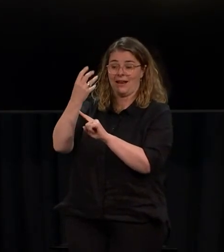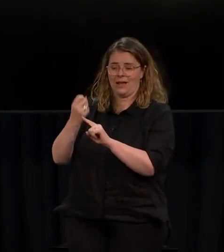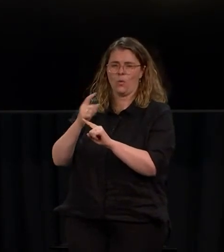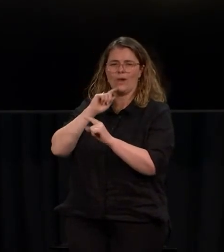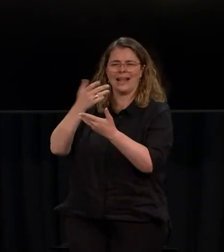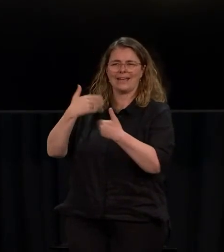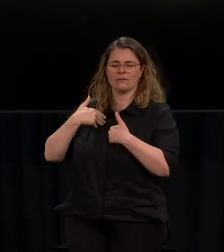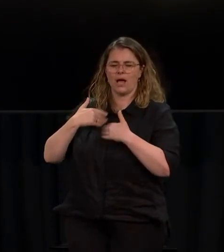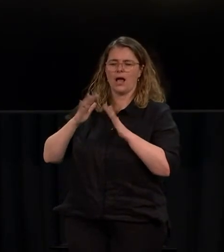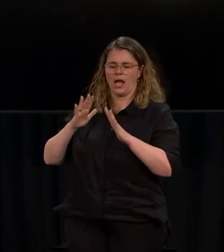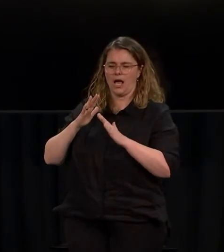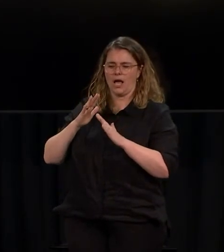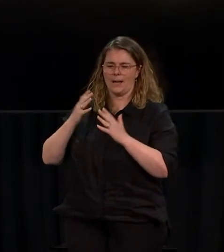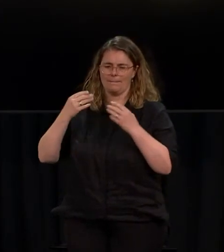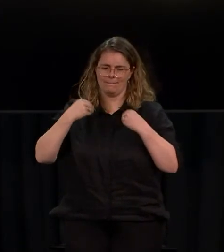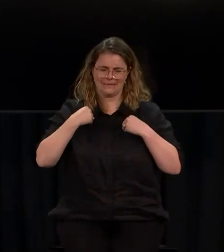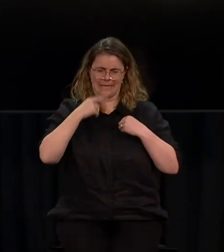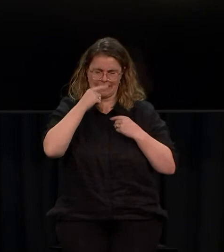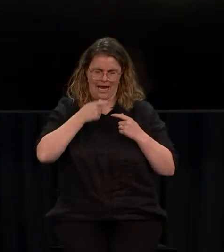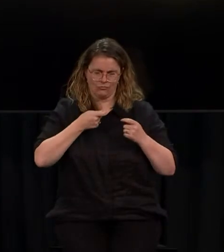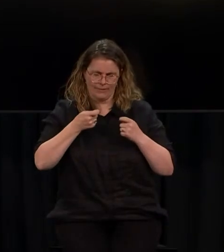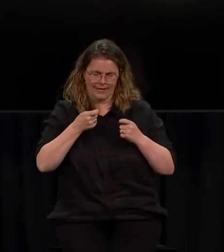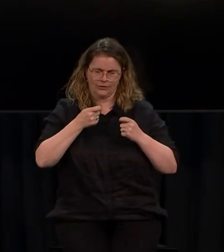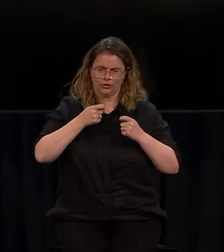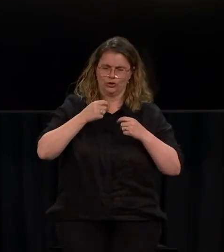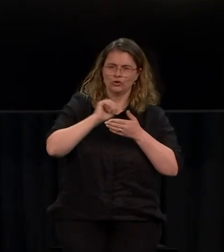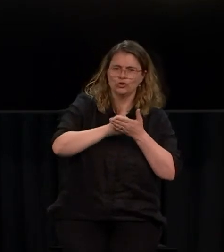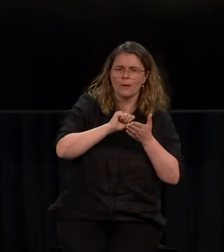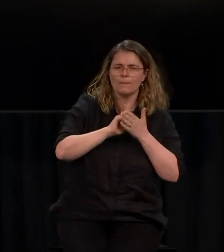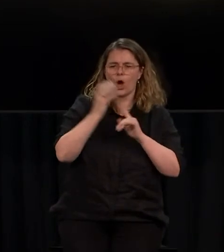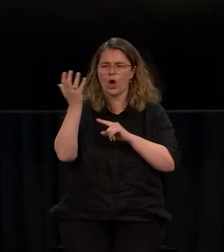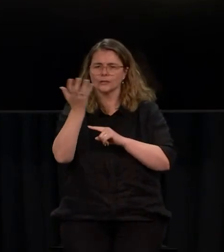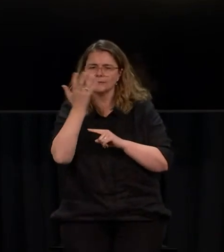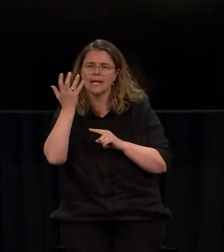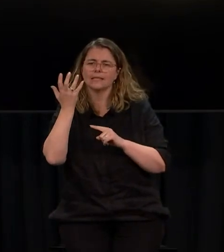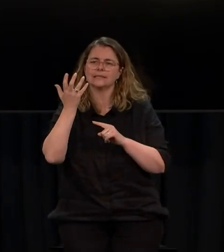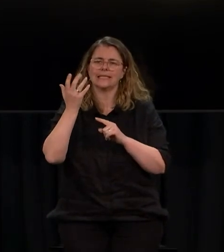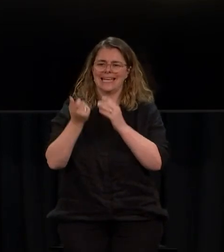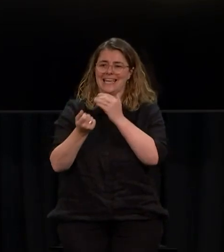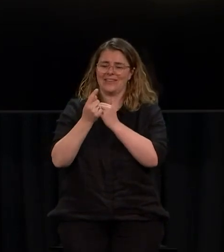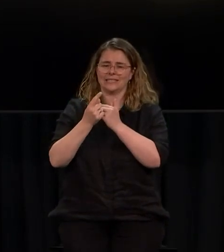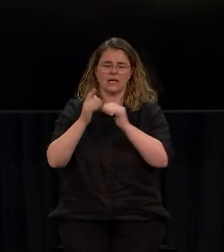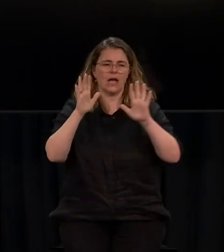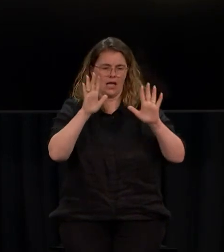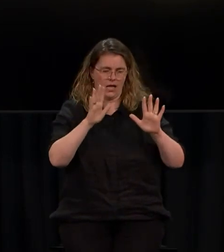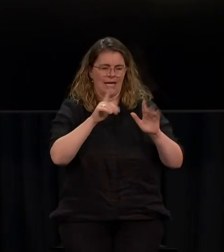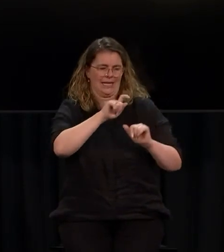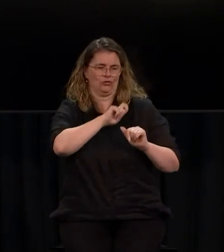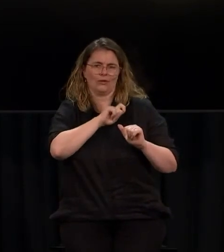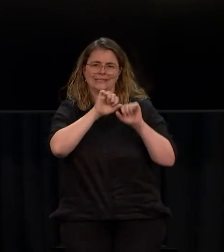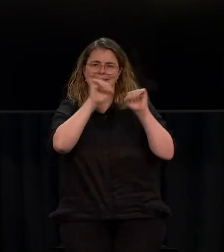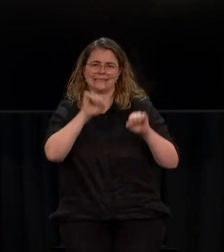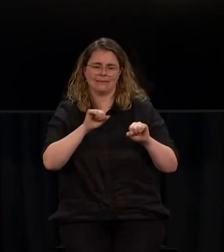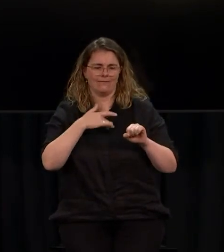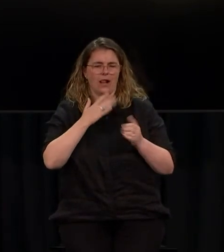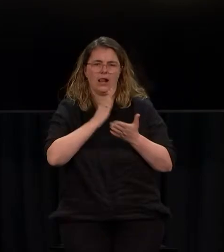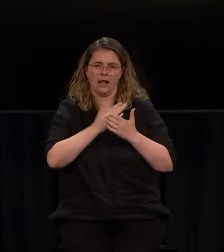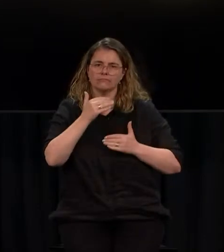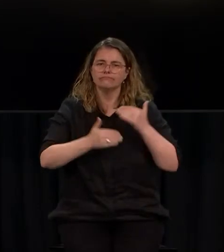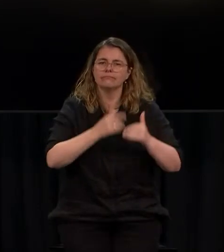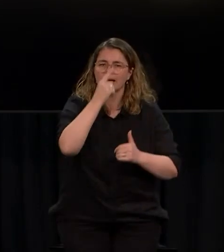to operate for those businesses, retailers, hospitality and events organisers who really needed the certainty of that new